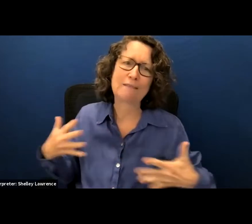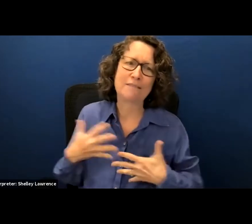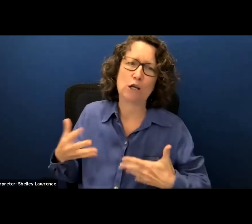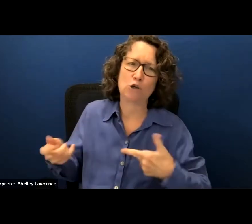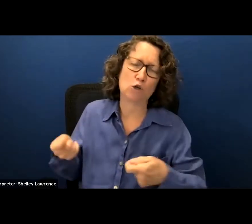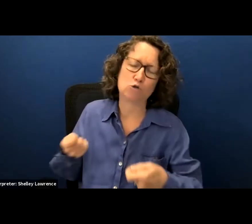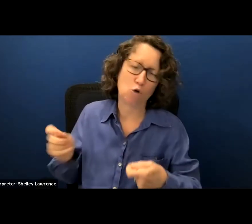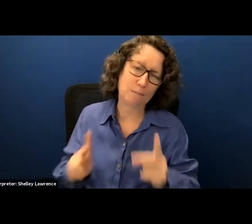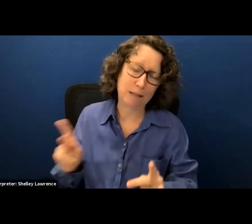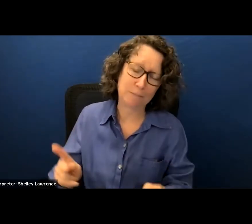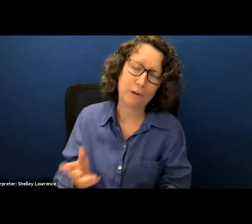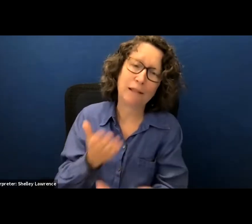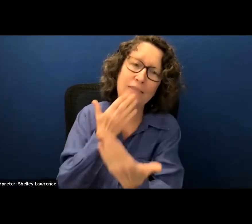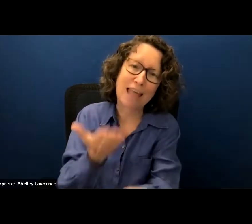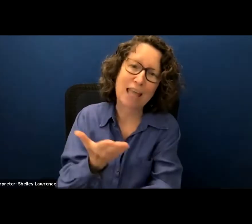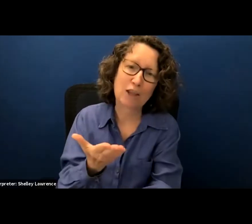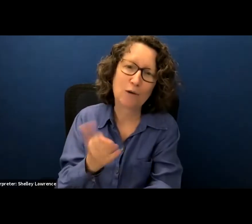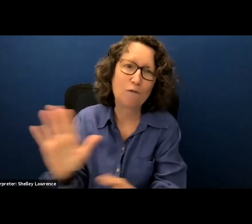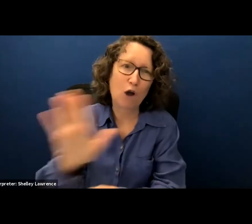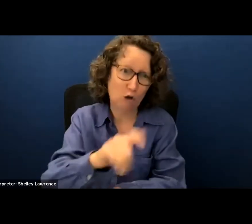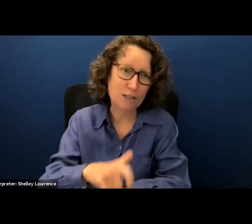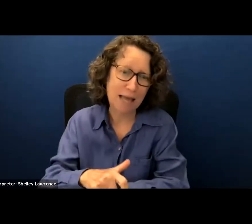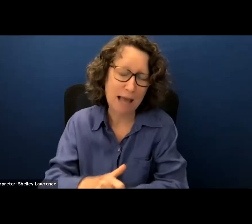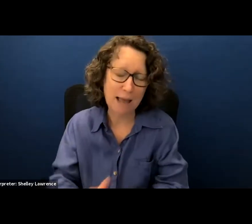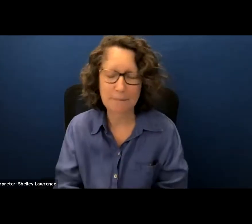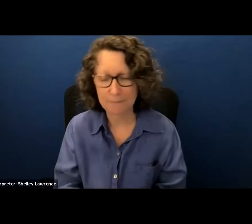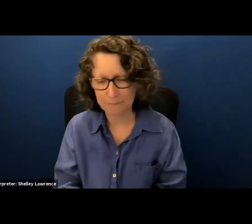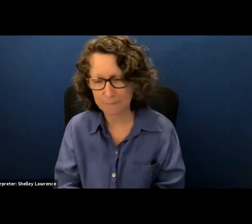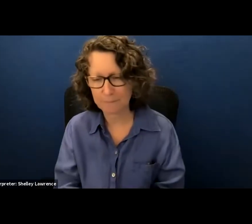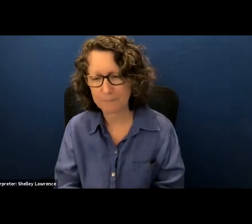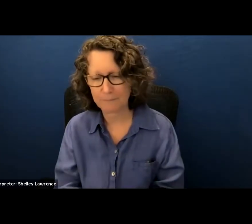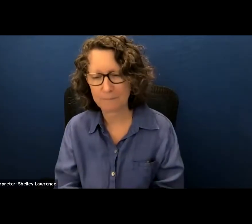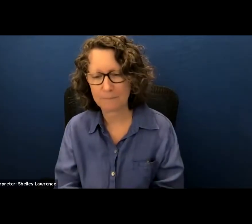control people. Thank you for your time.